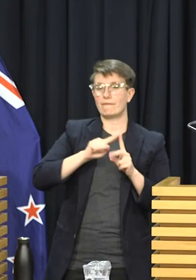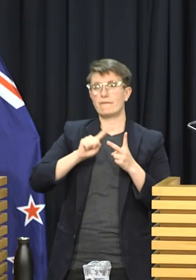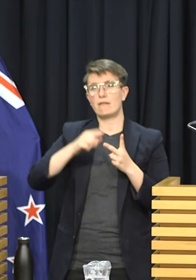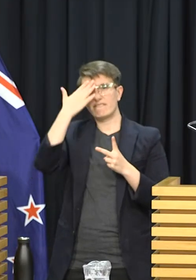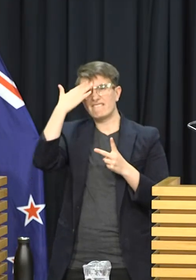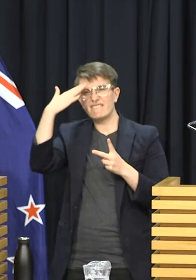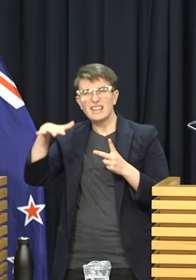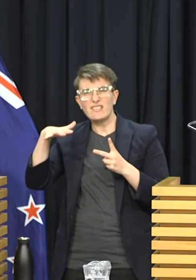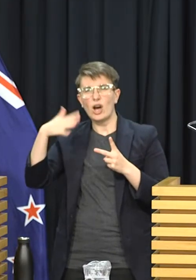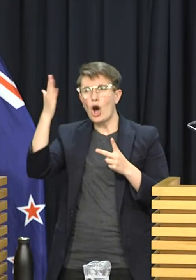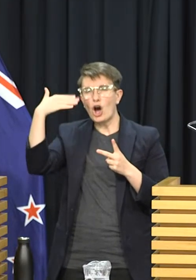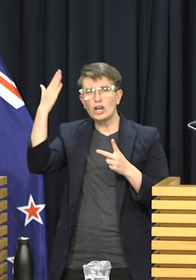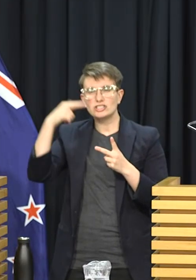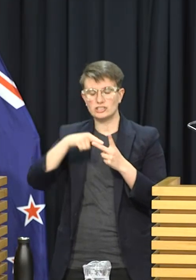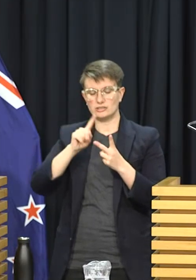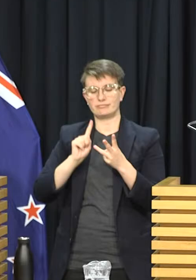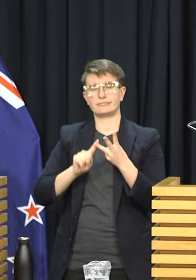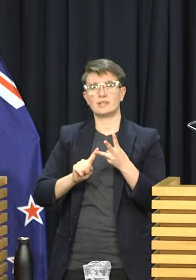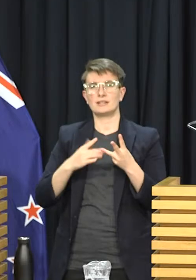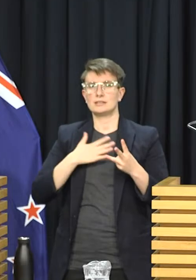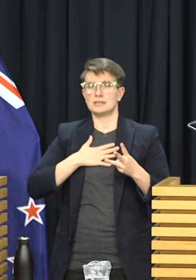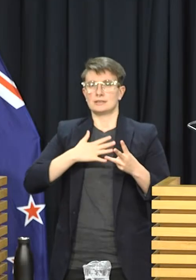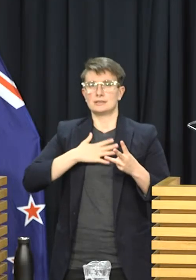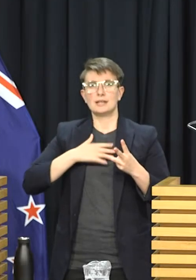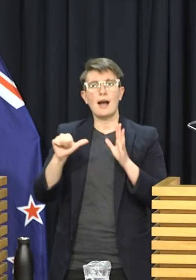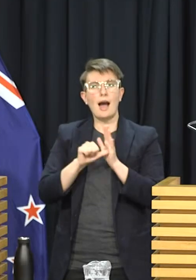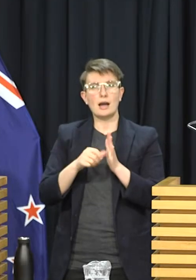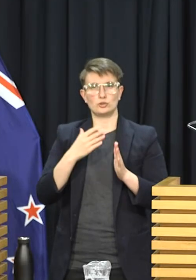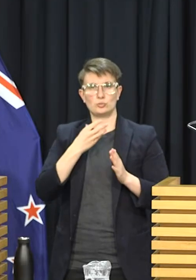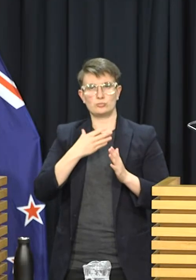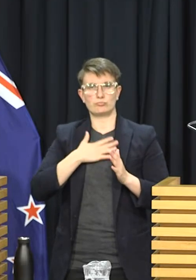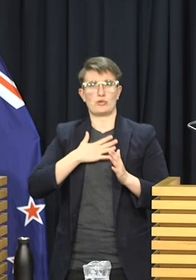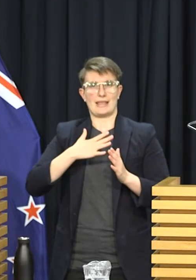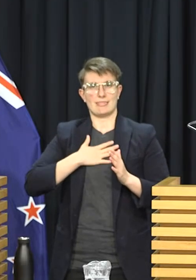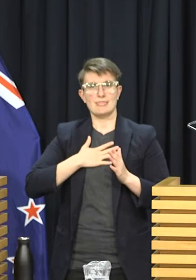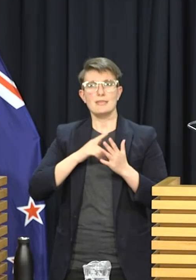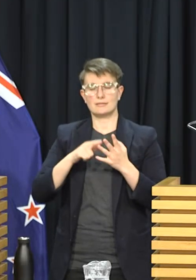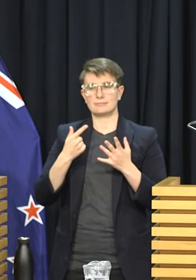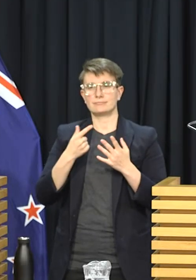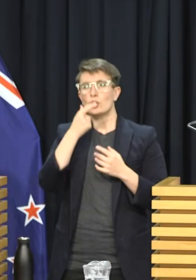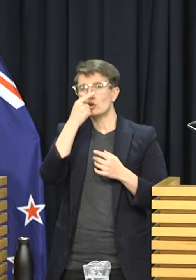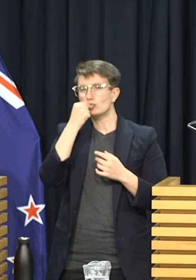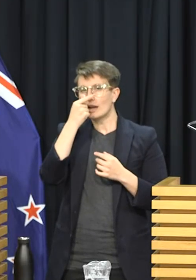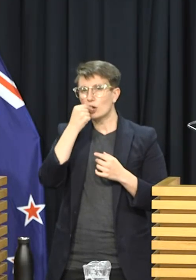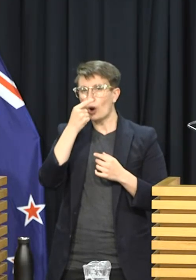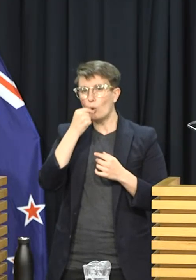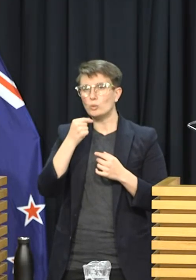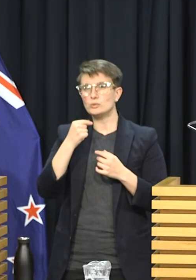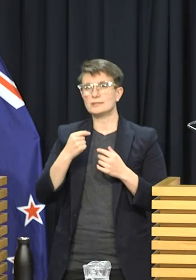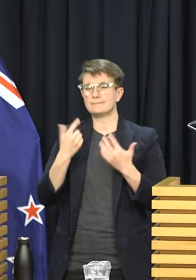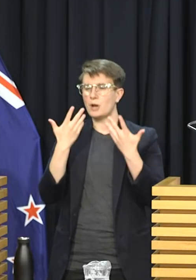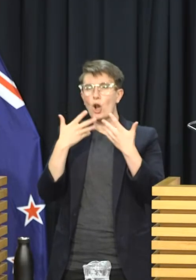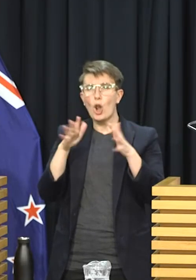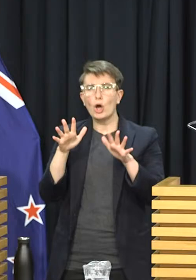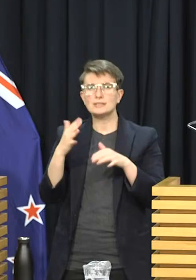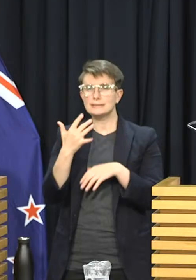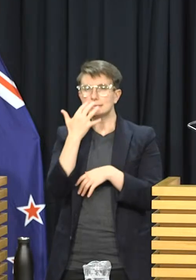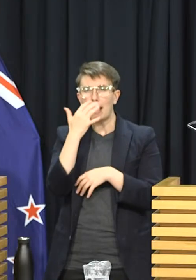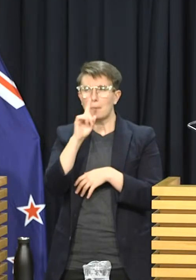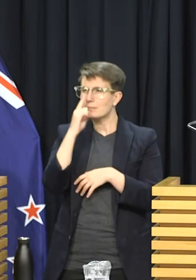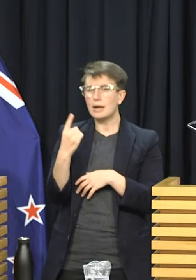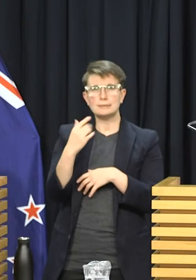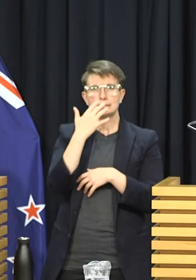of breath, sore throat, sneezing, runny nose, temporary loss of smell, and of course, as we've seen in more recent cases, muscle